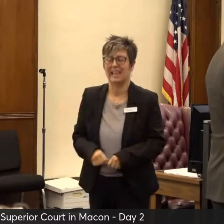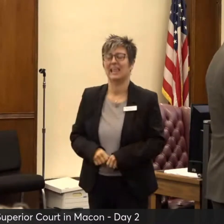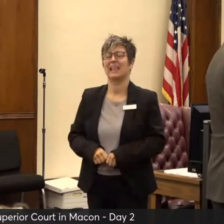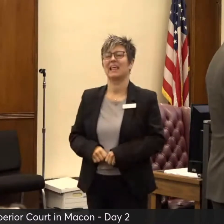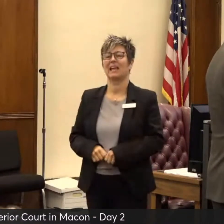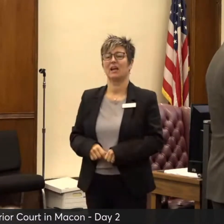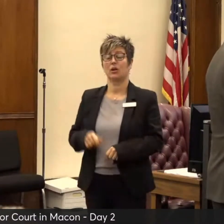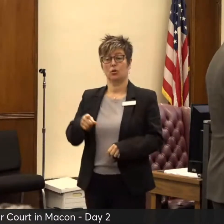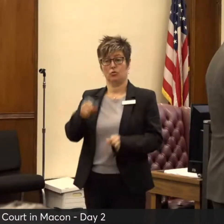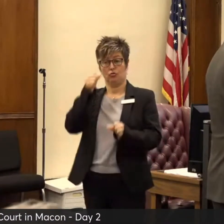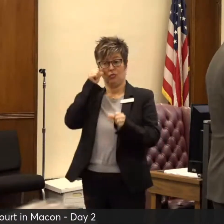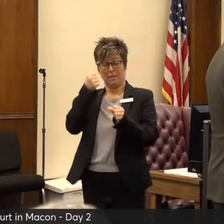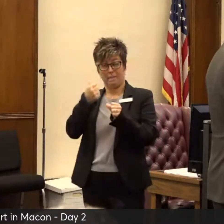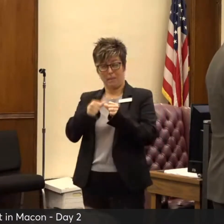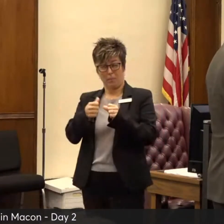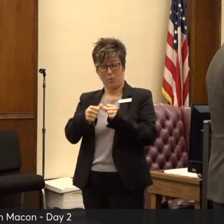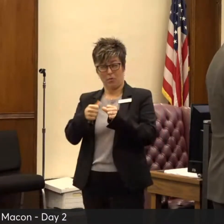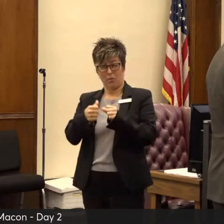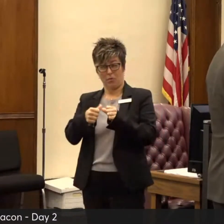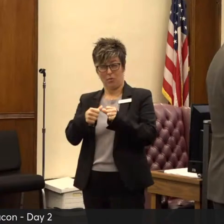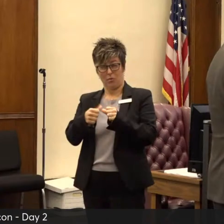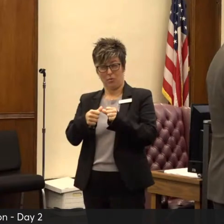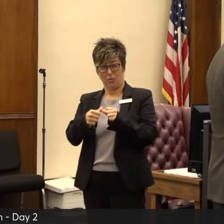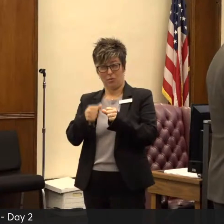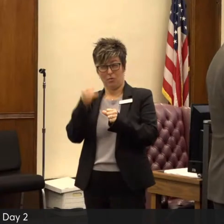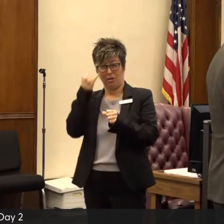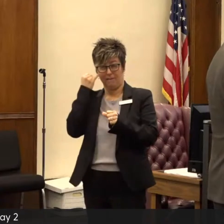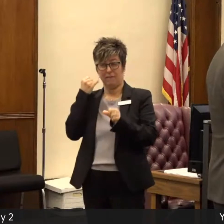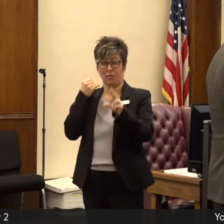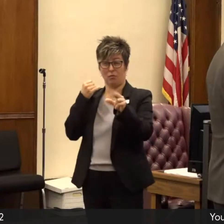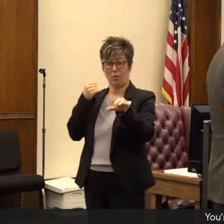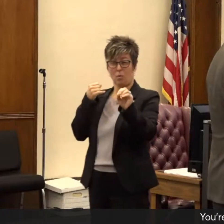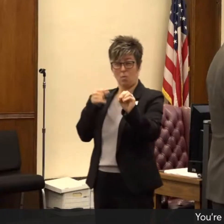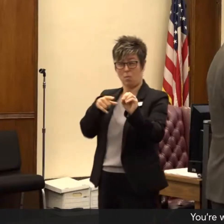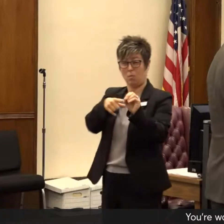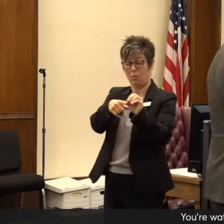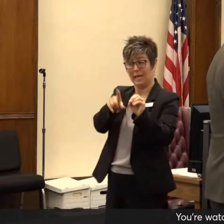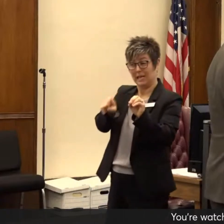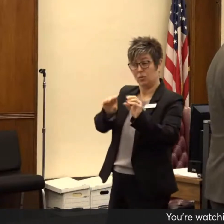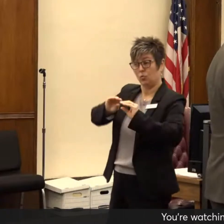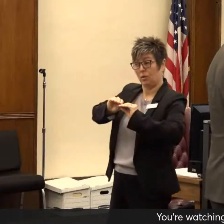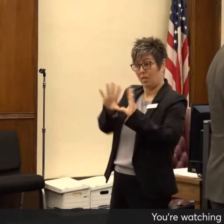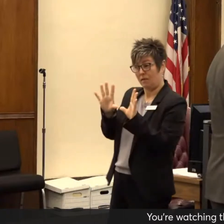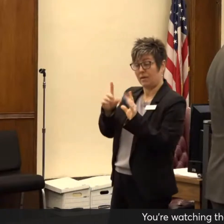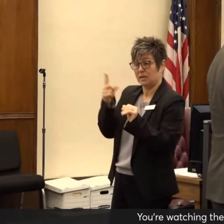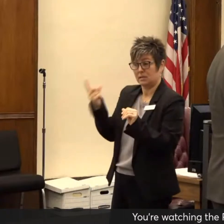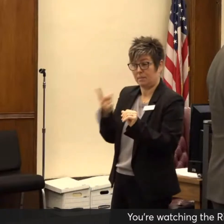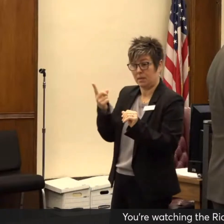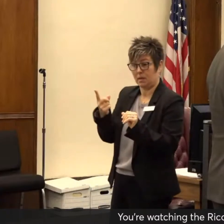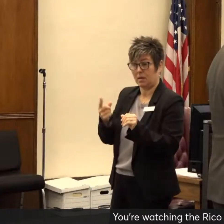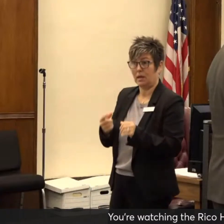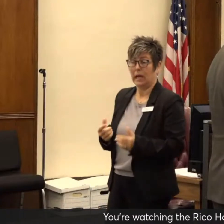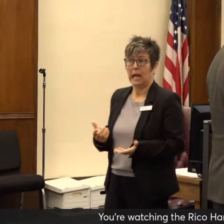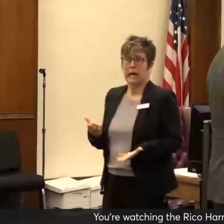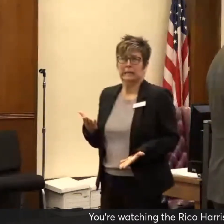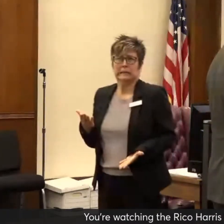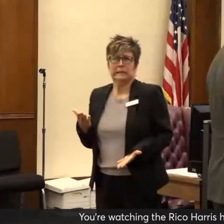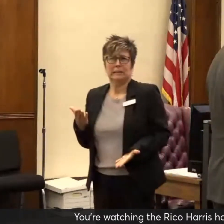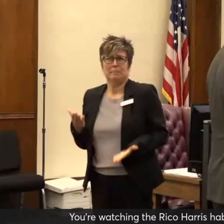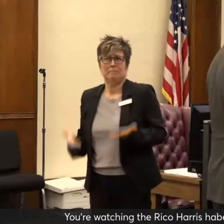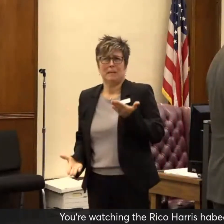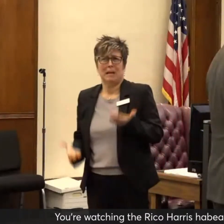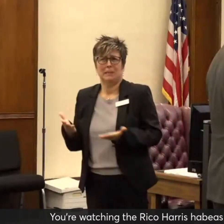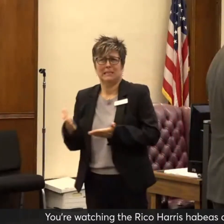being anything that Mr. Harris needed clarification on? There may have been some